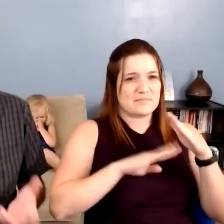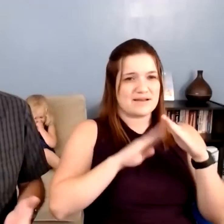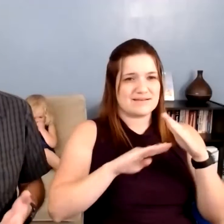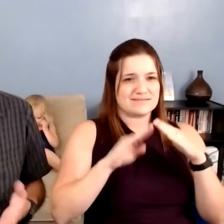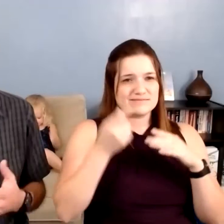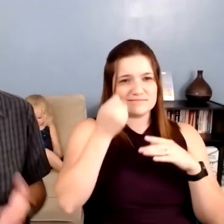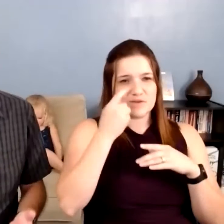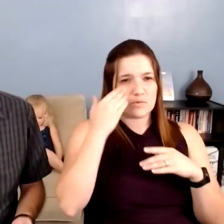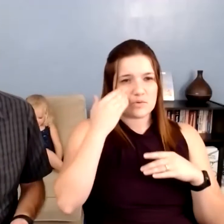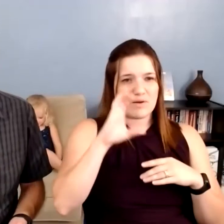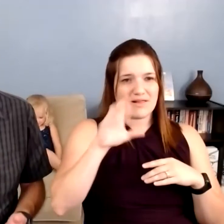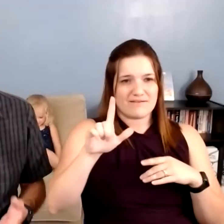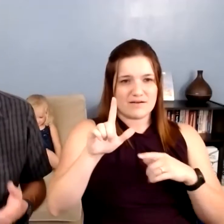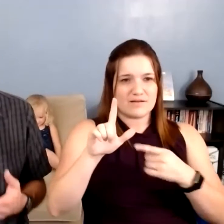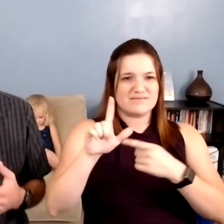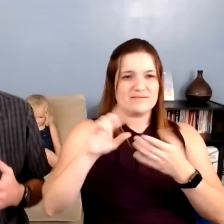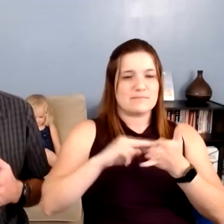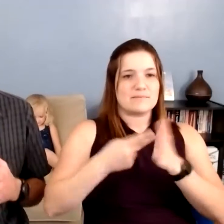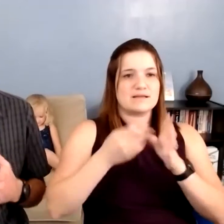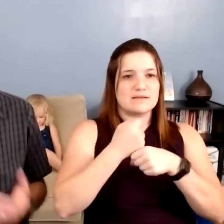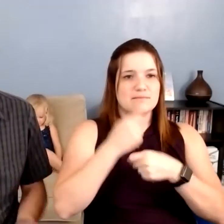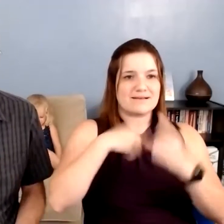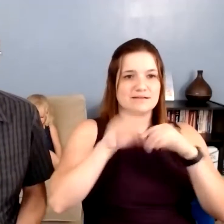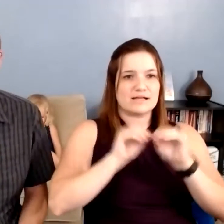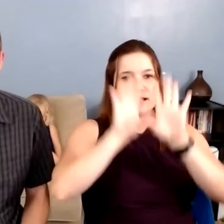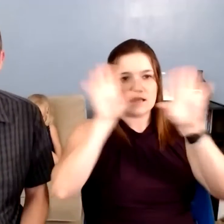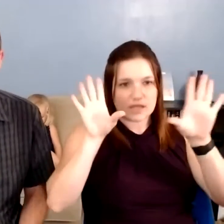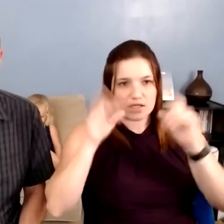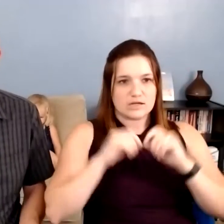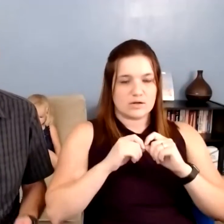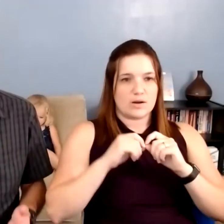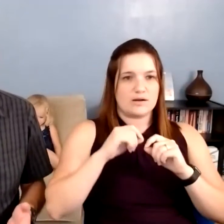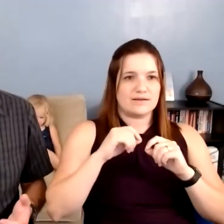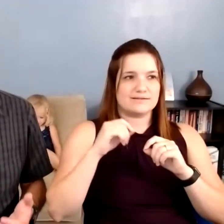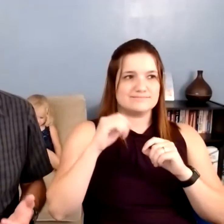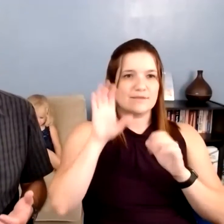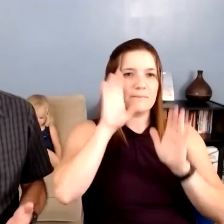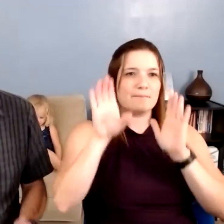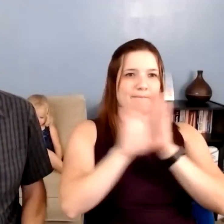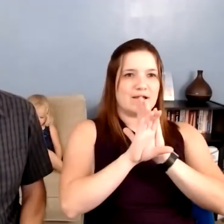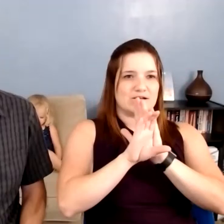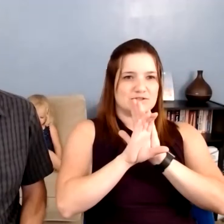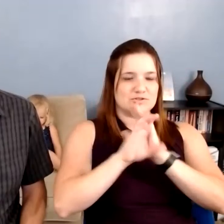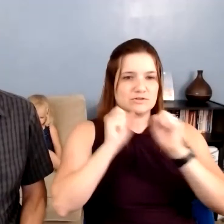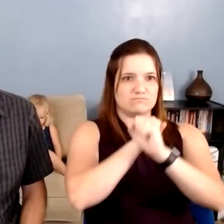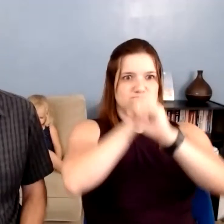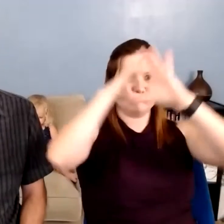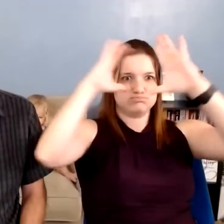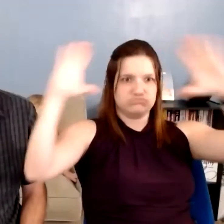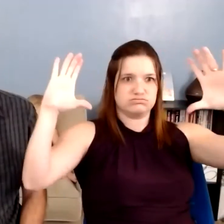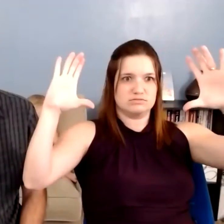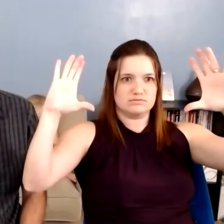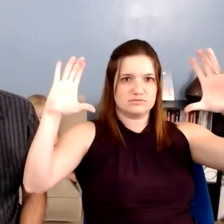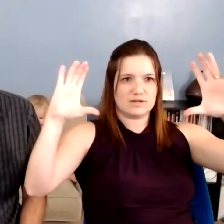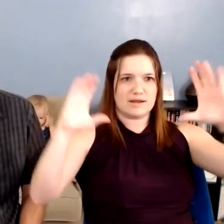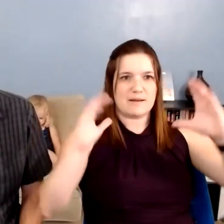something that can clarify our message, or can highlight a specific detail, or just kind of provides us a more efficient